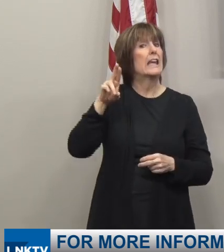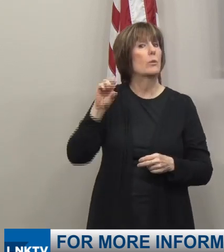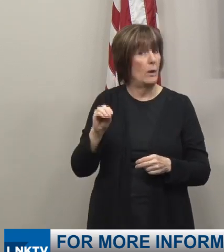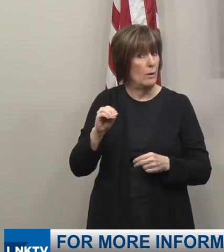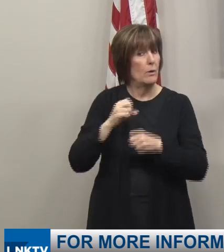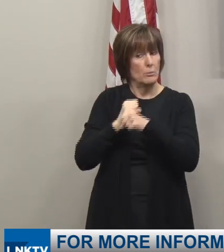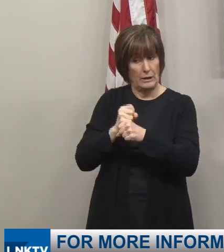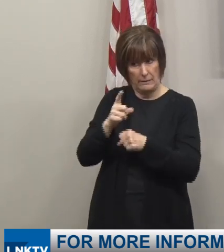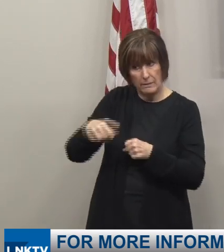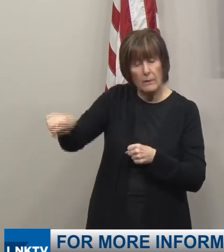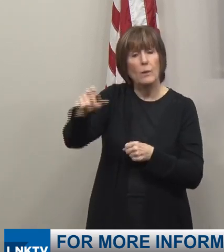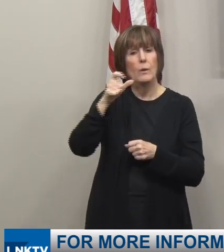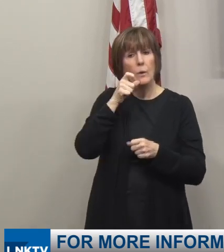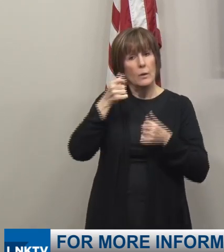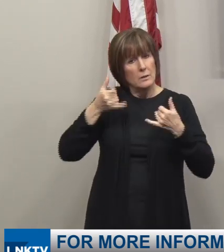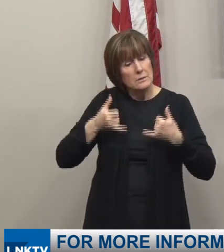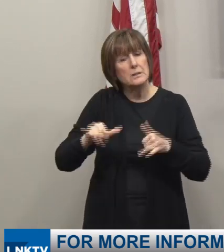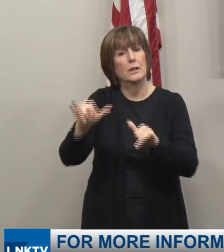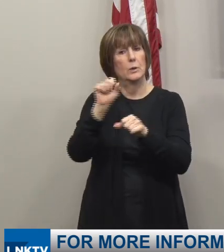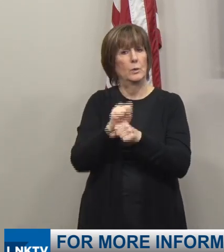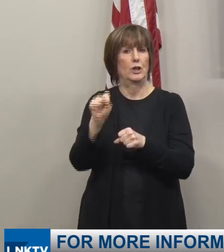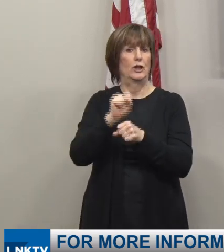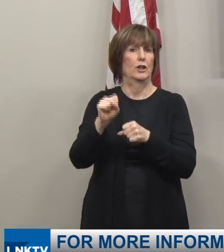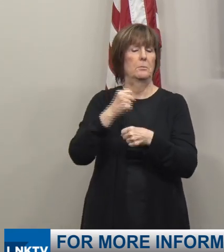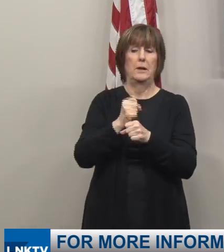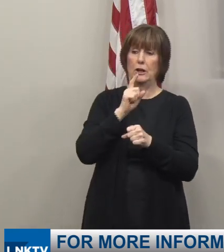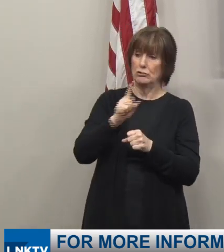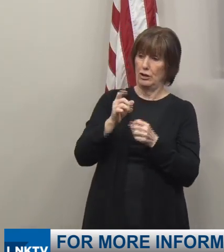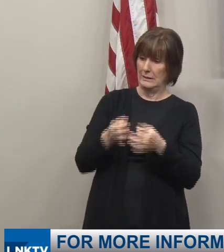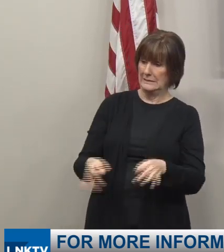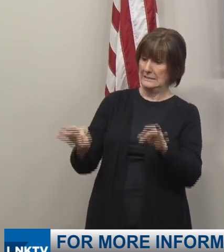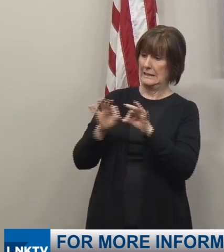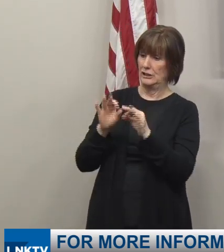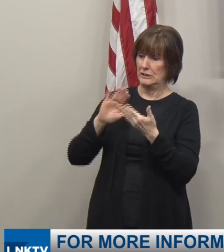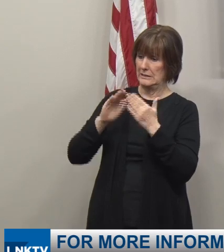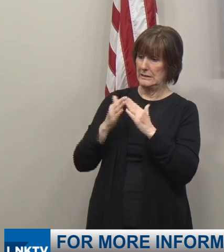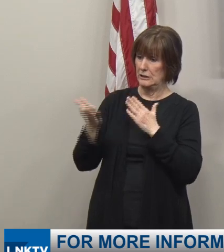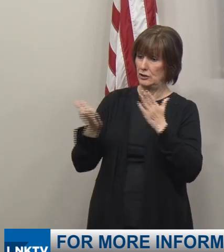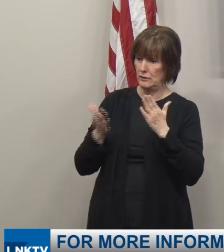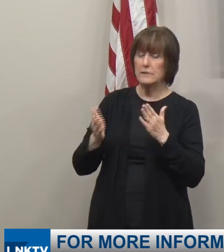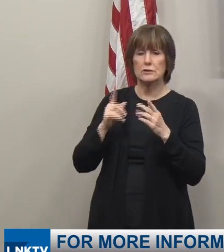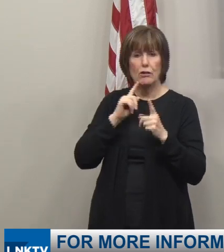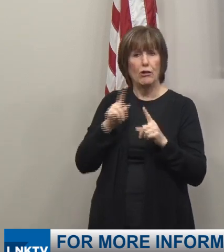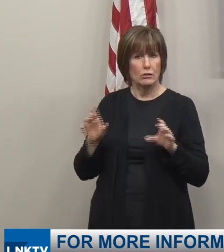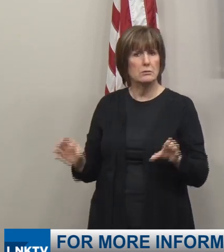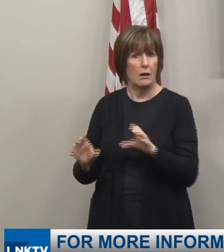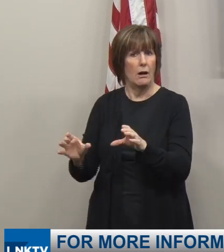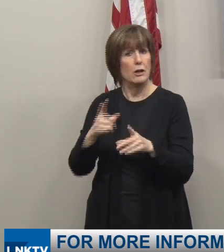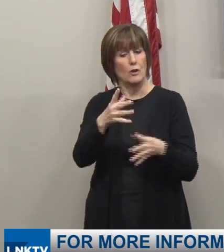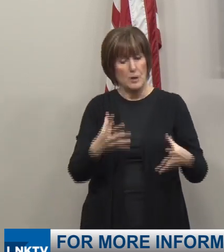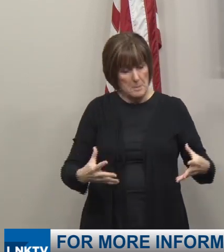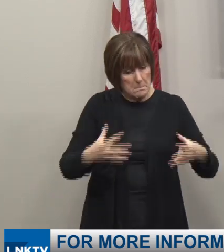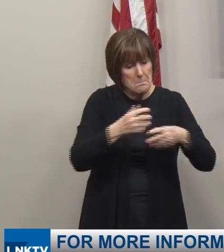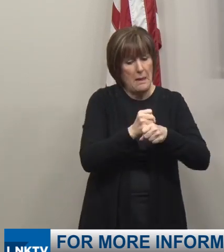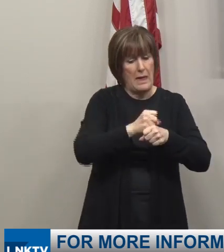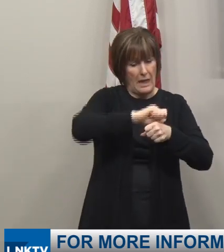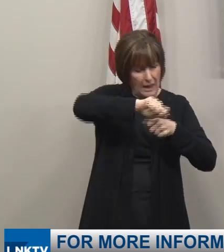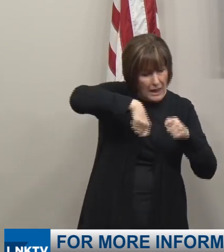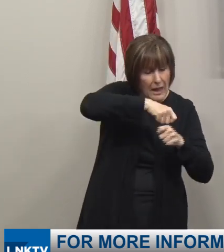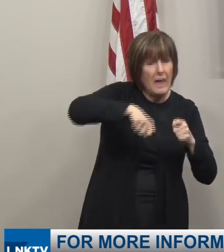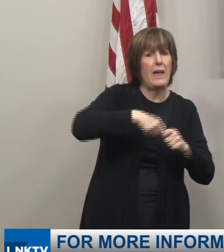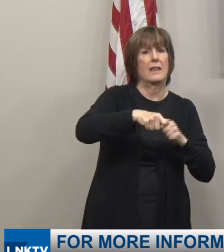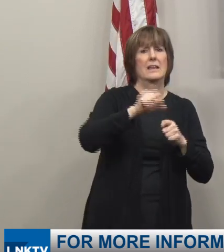protect those who are continuing to work and make sure that essential city services are performed. Bag up your trash properly, seal